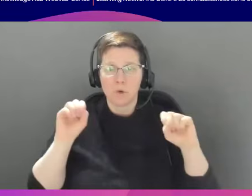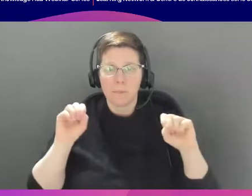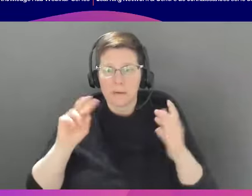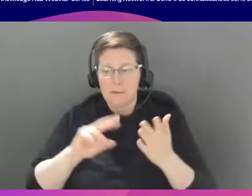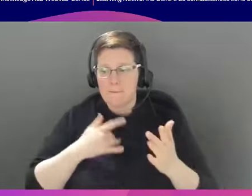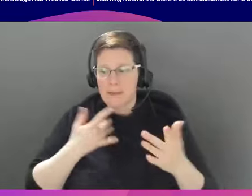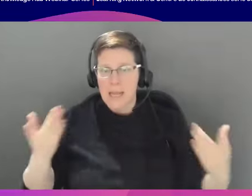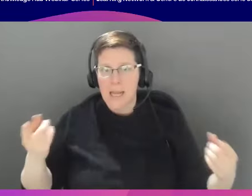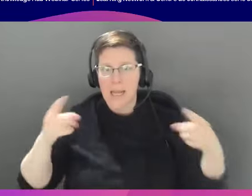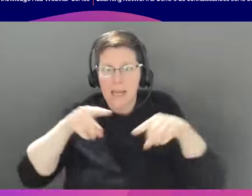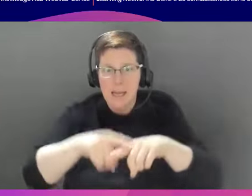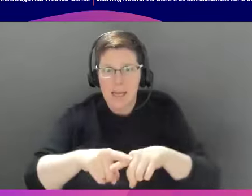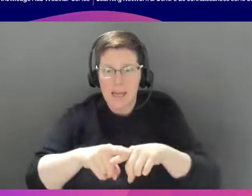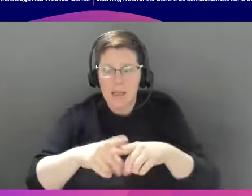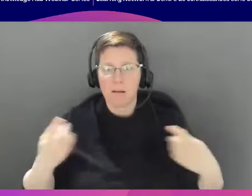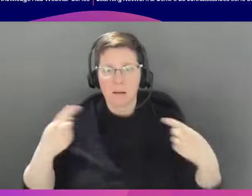well?